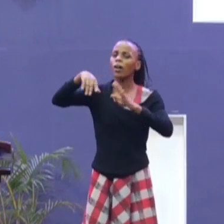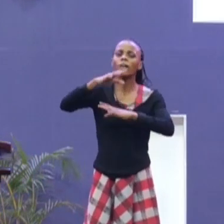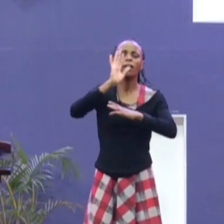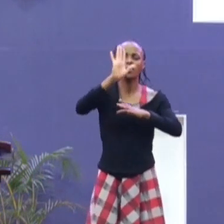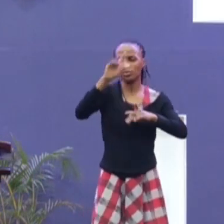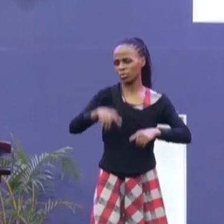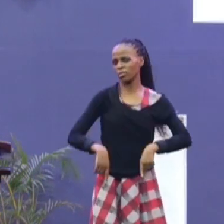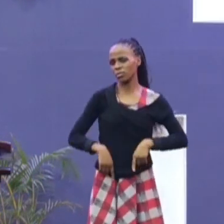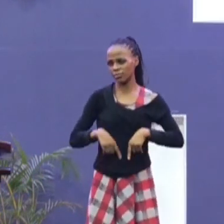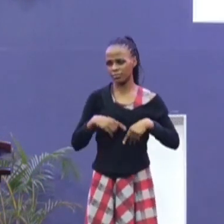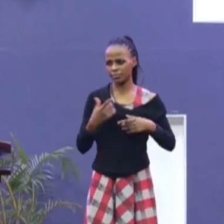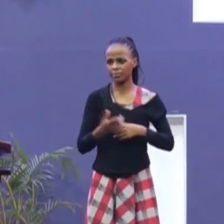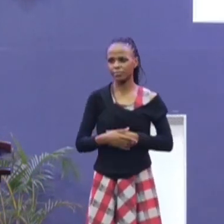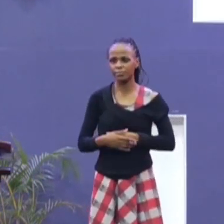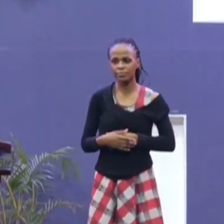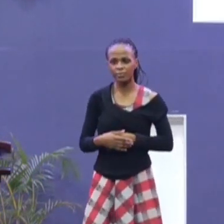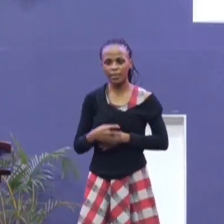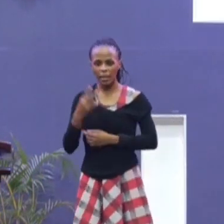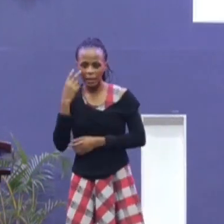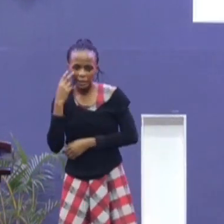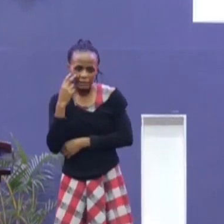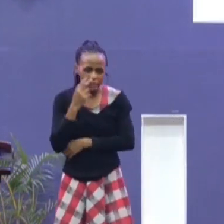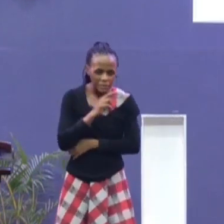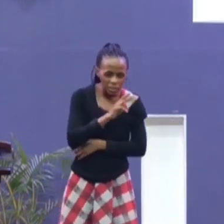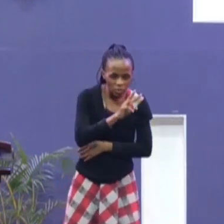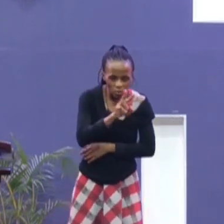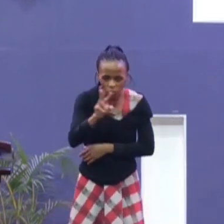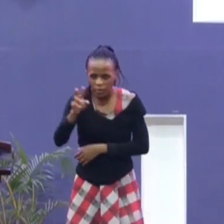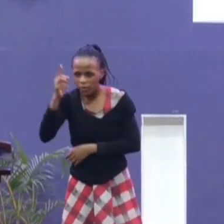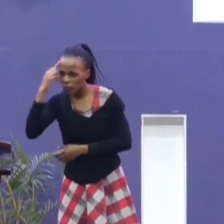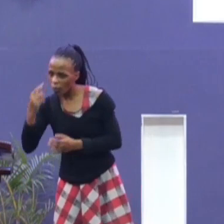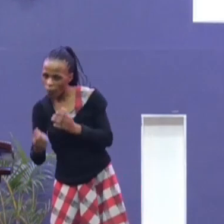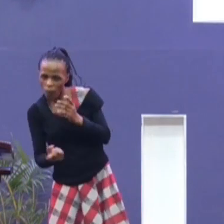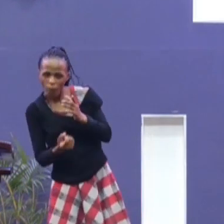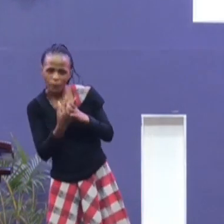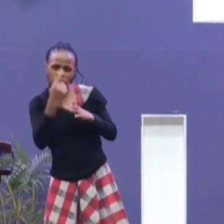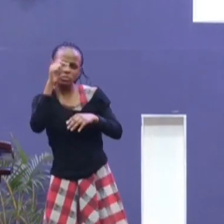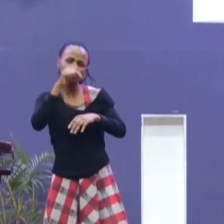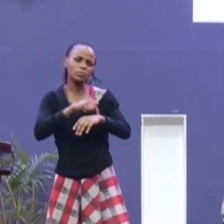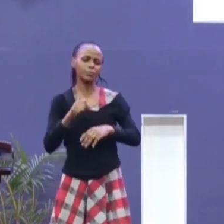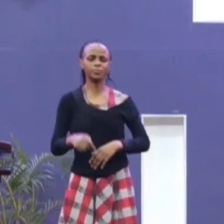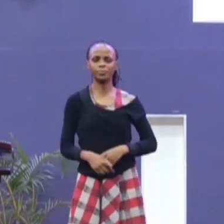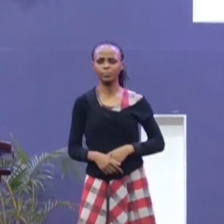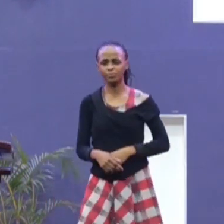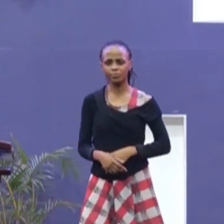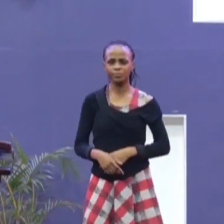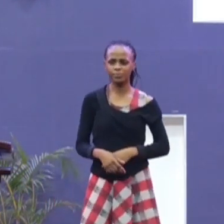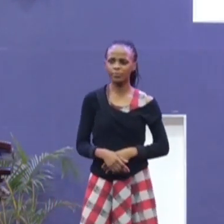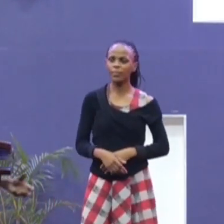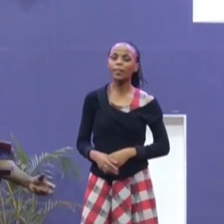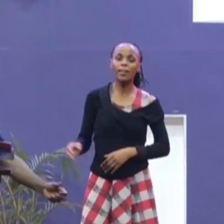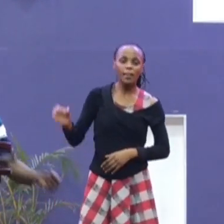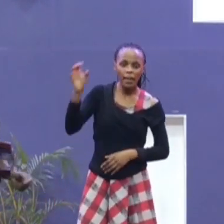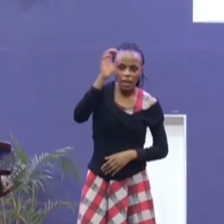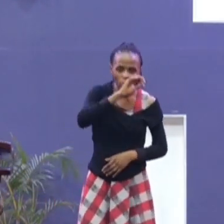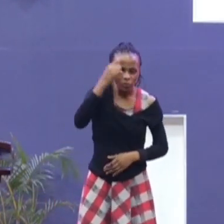your life, looking out for an opportune time. Looking out for what he